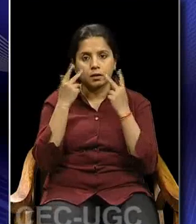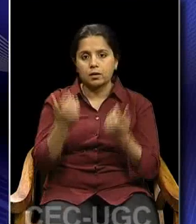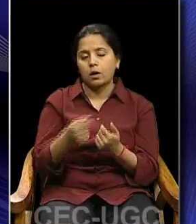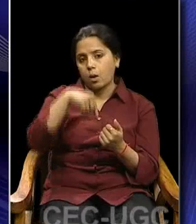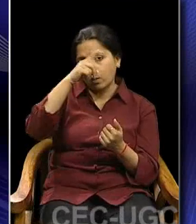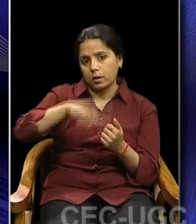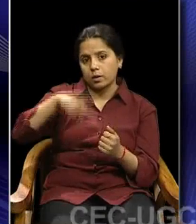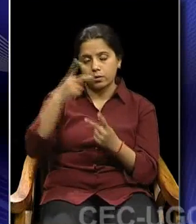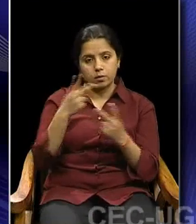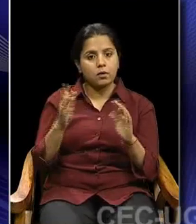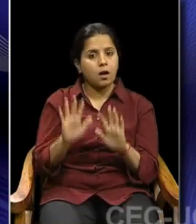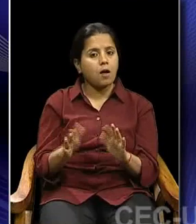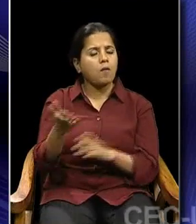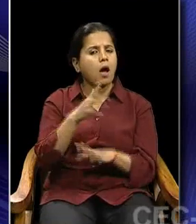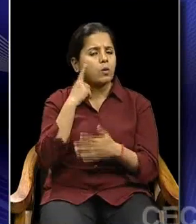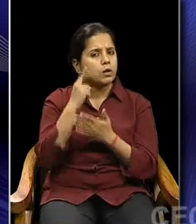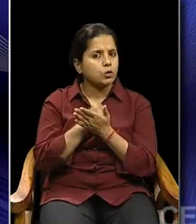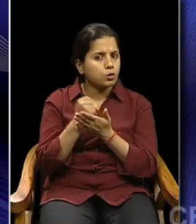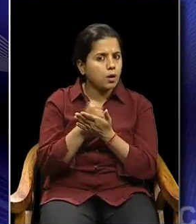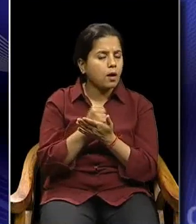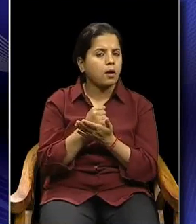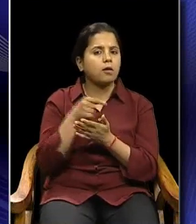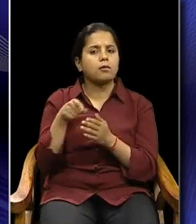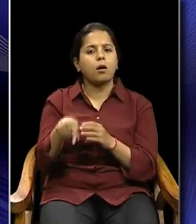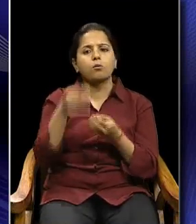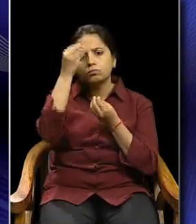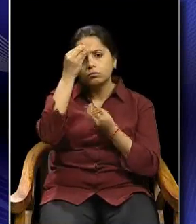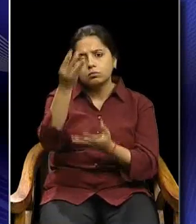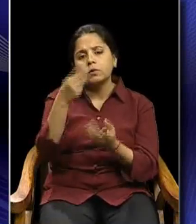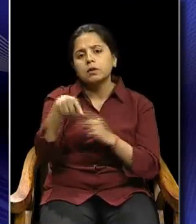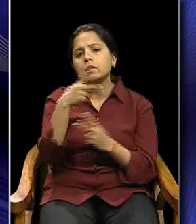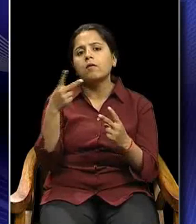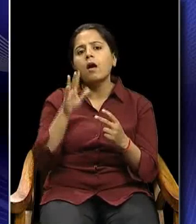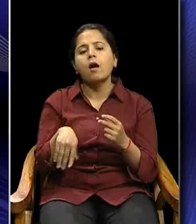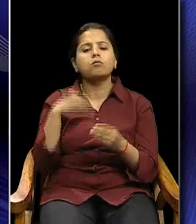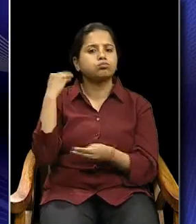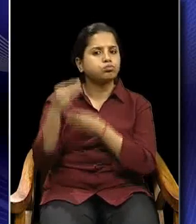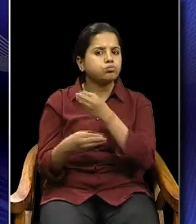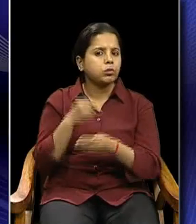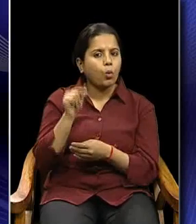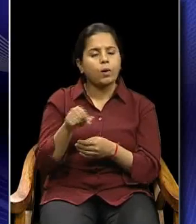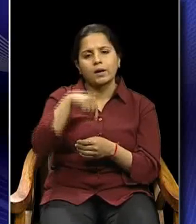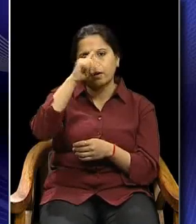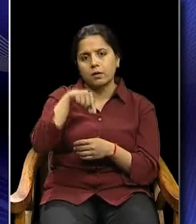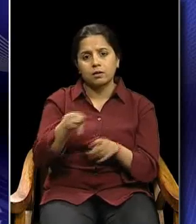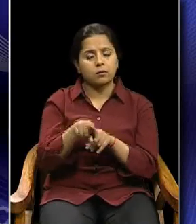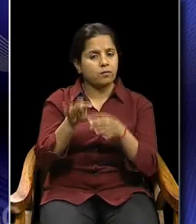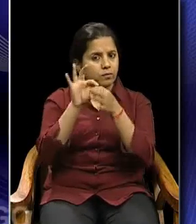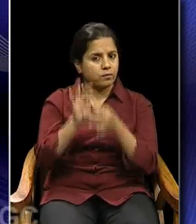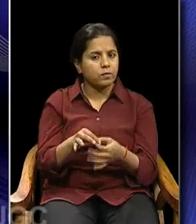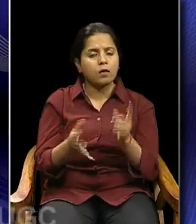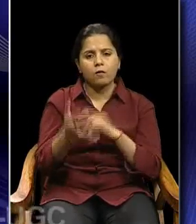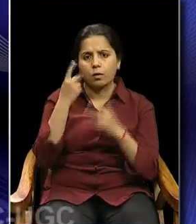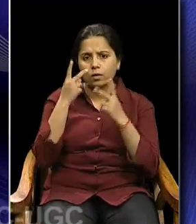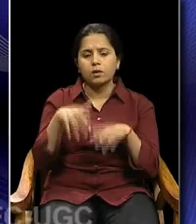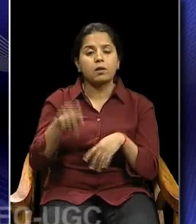India, how they are trying to communicate the various traditions of India. And in that context, we find that the